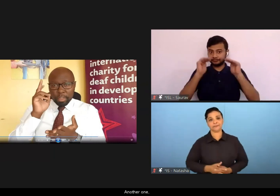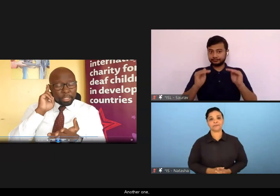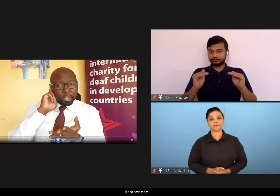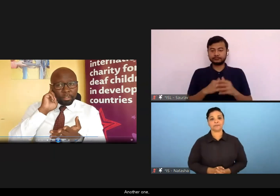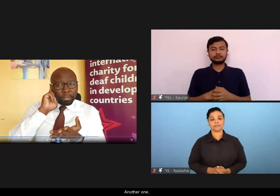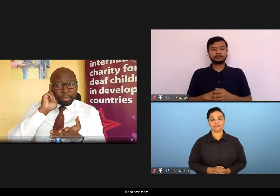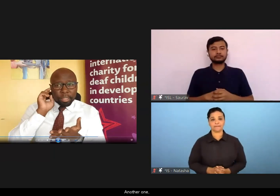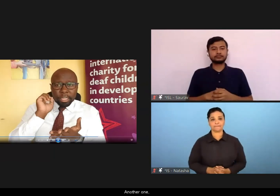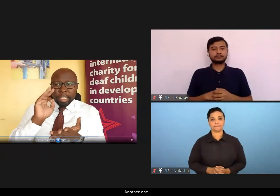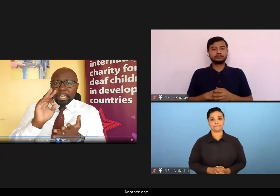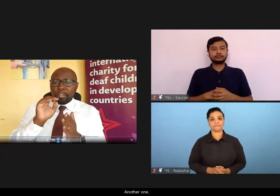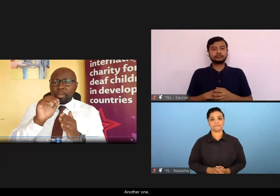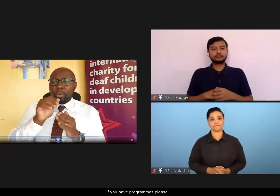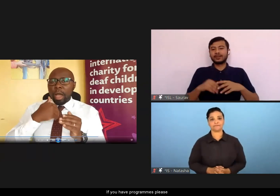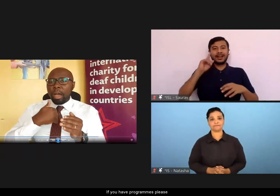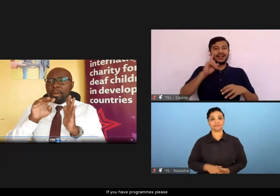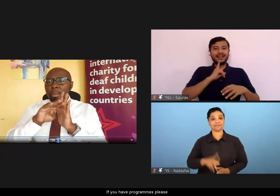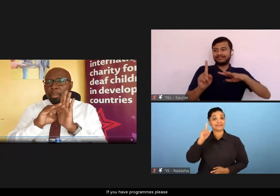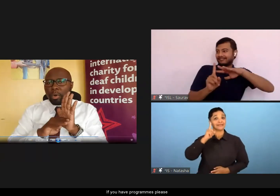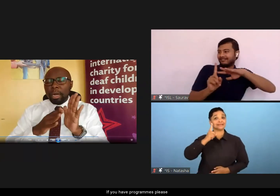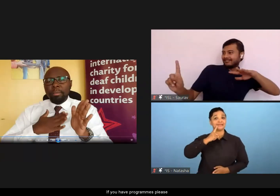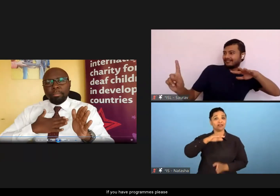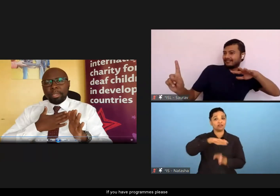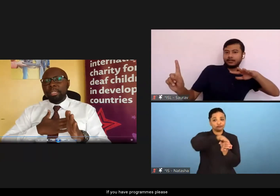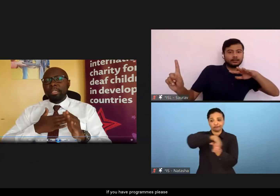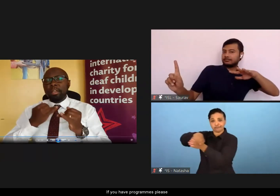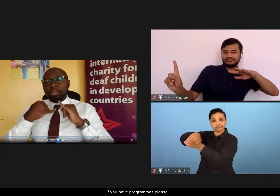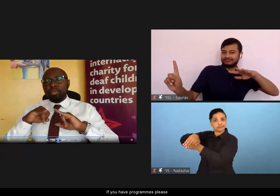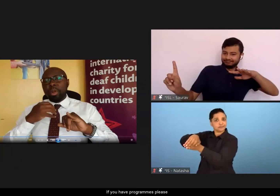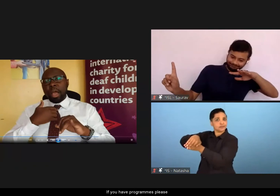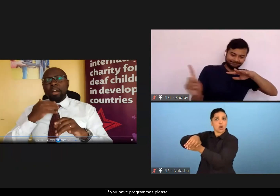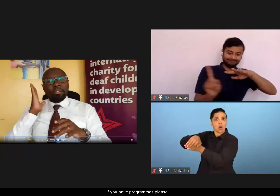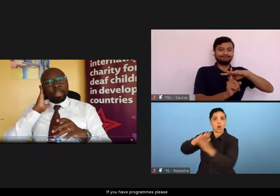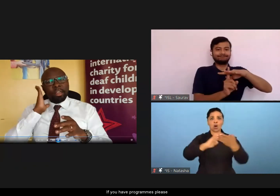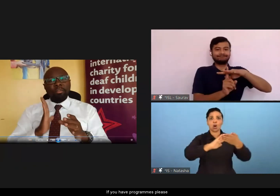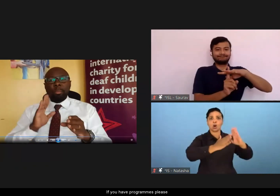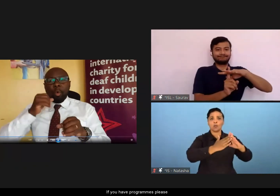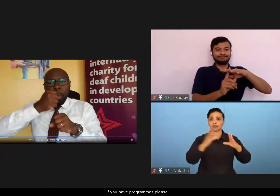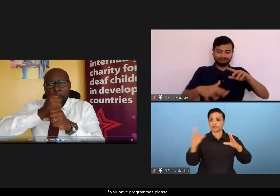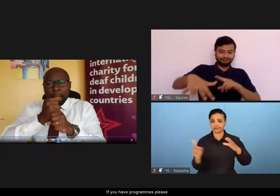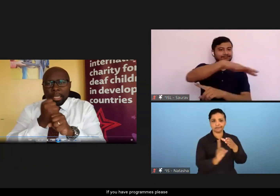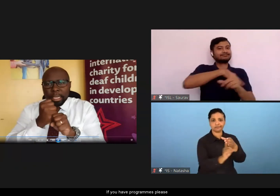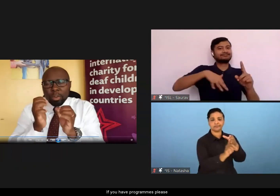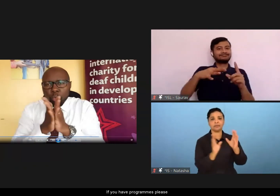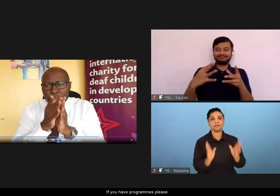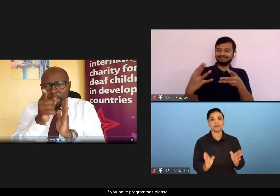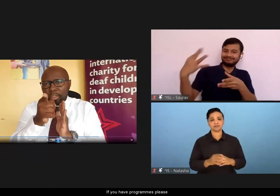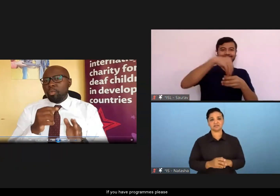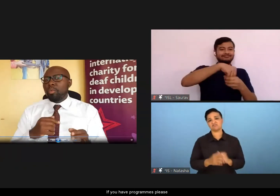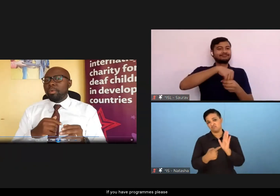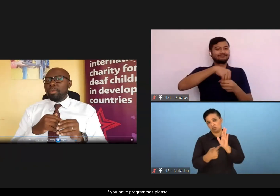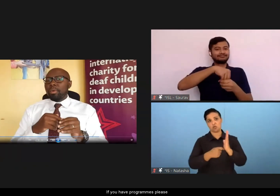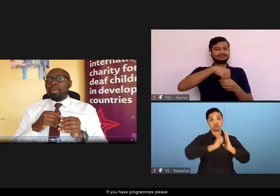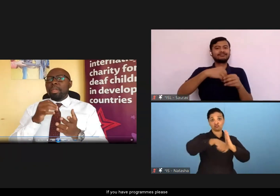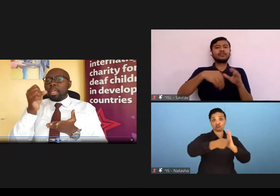social inclusion of the deaf. If you have programs, please try and let deaf